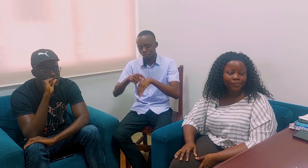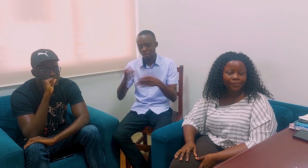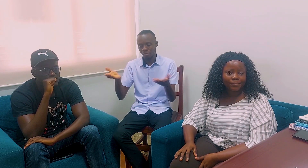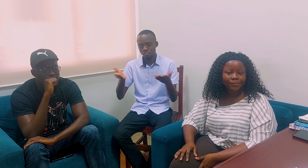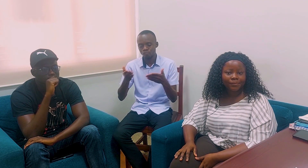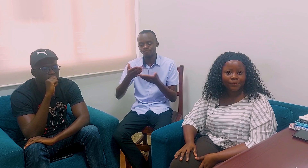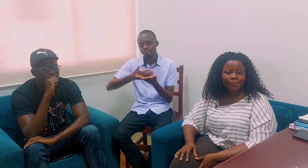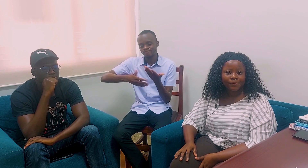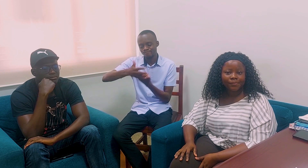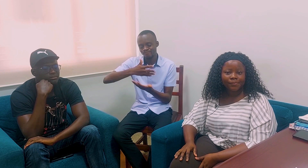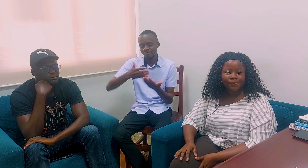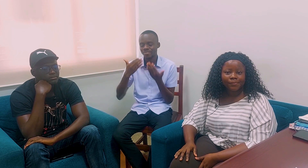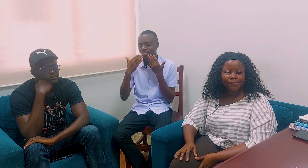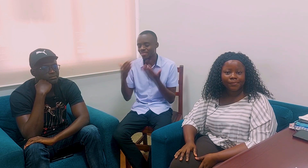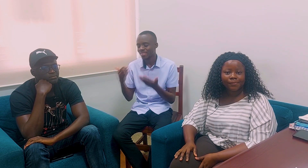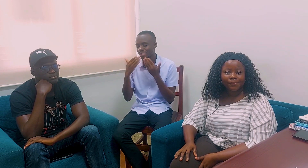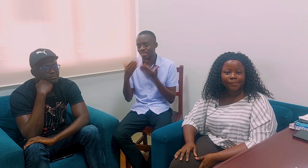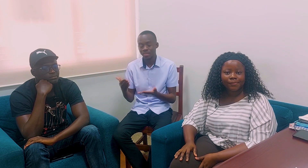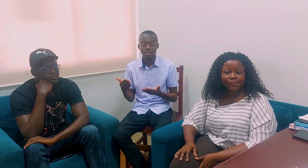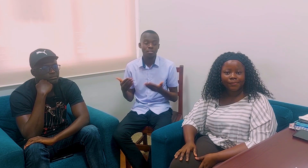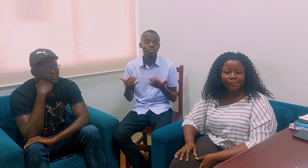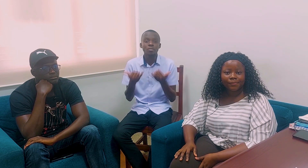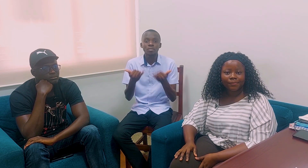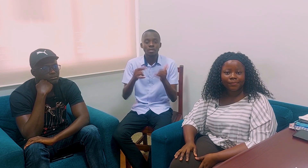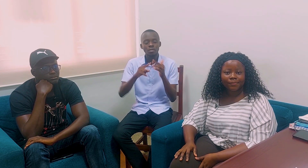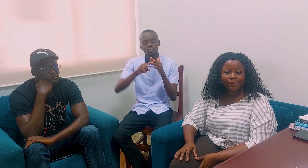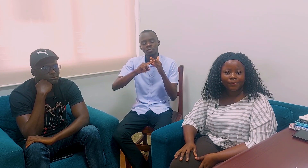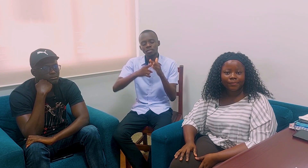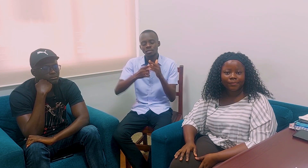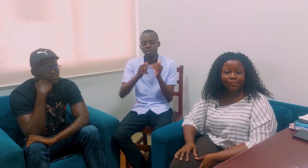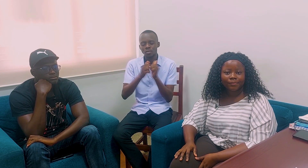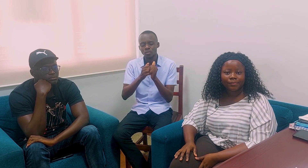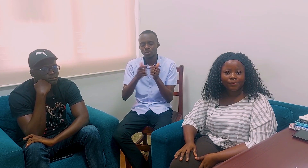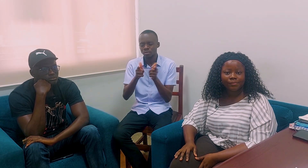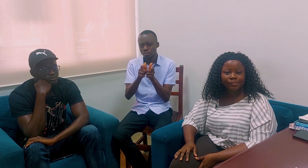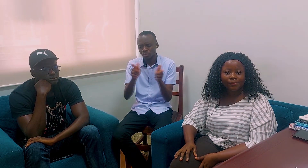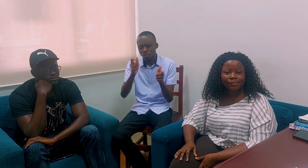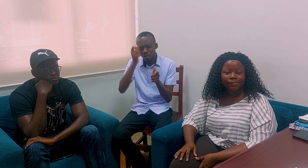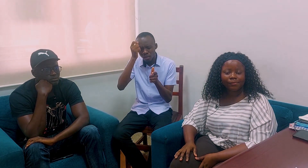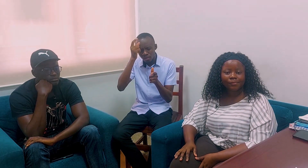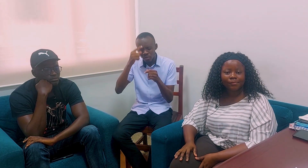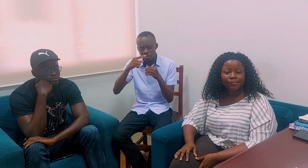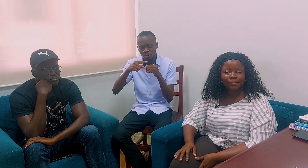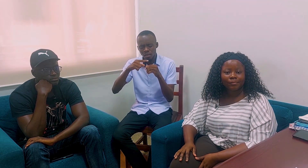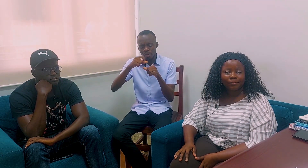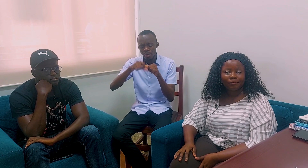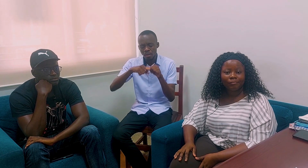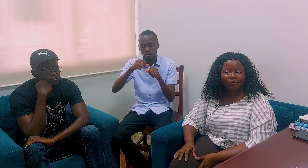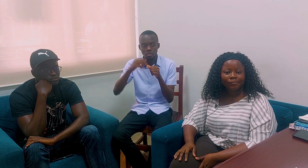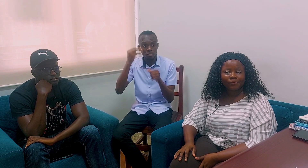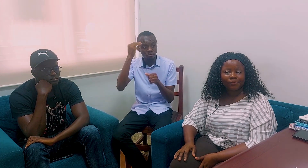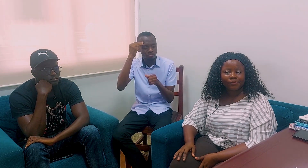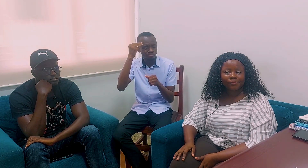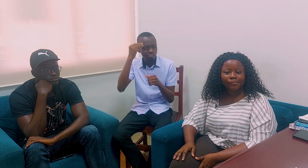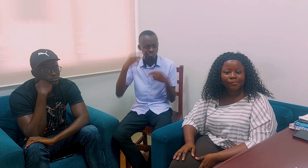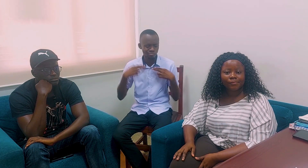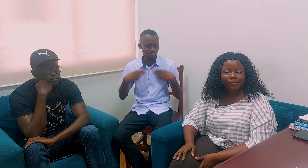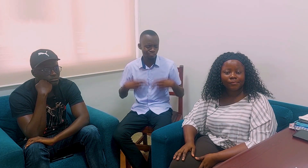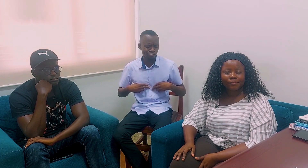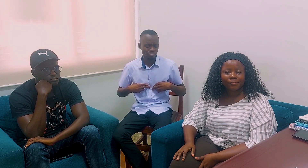we'd like to start with the general understanding of what mental health is. So what